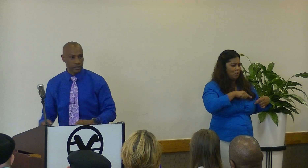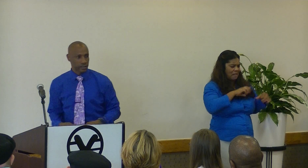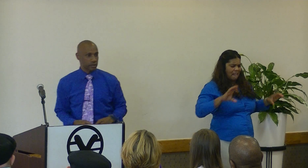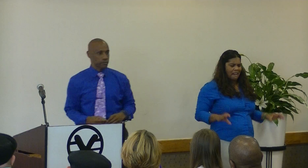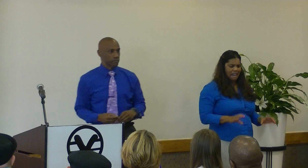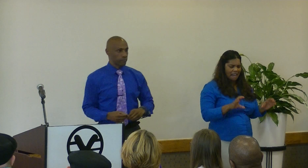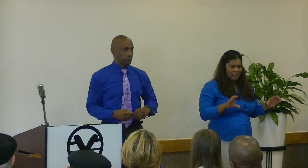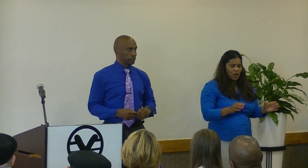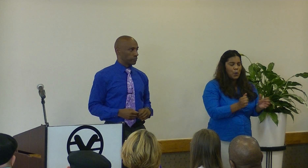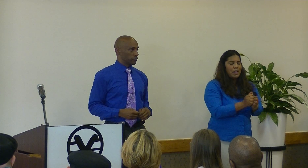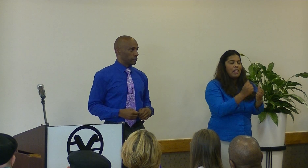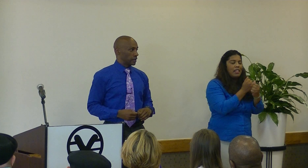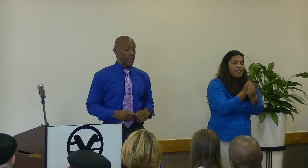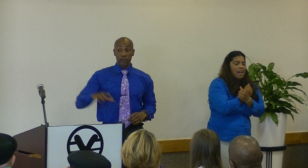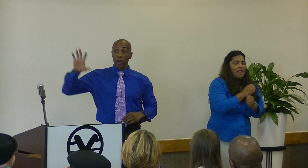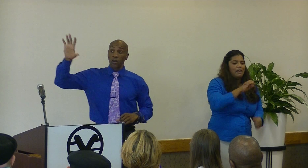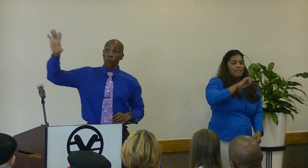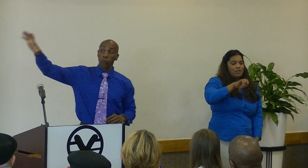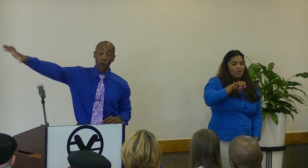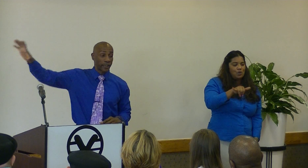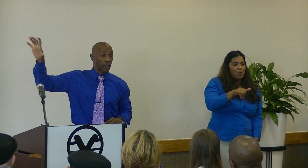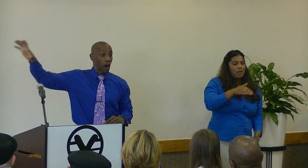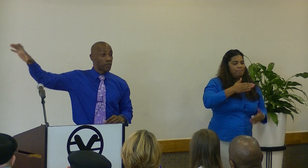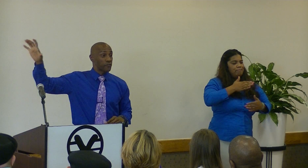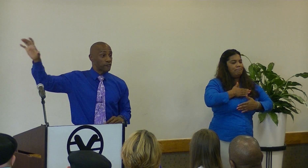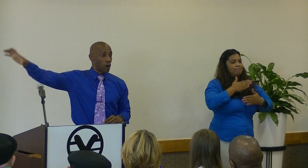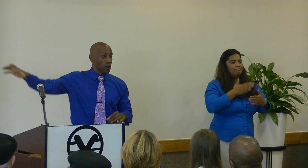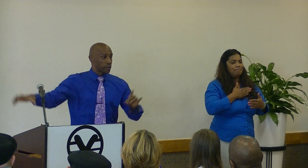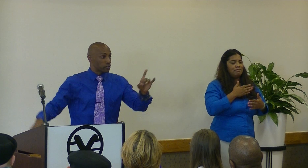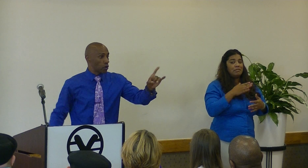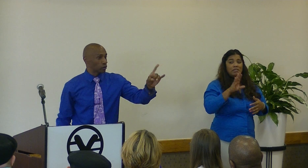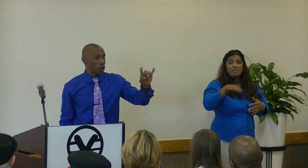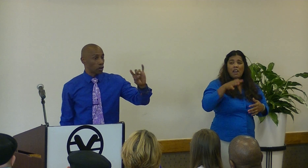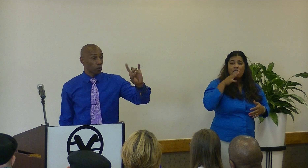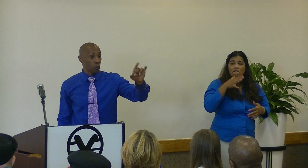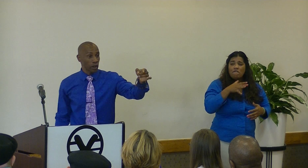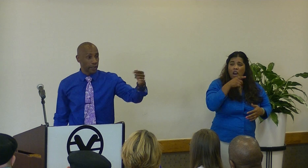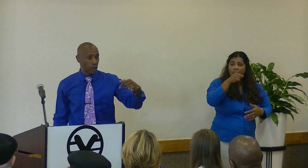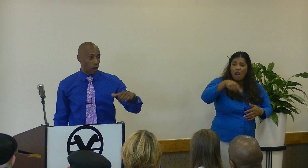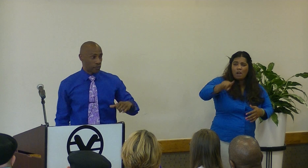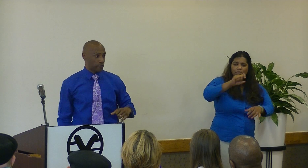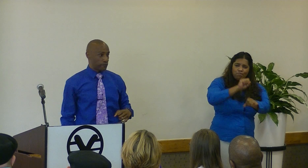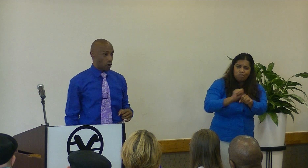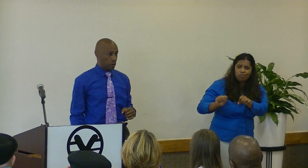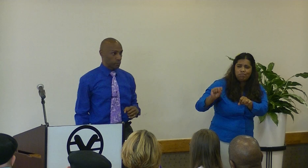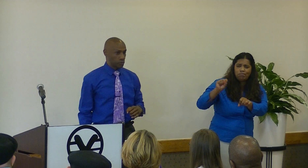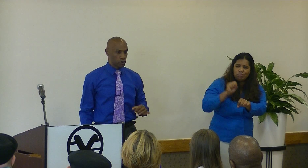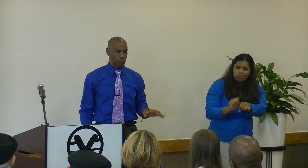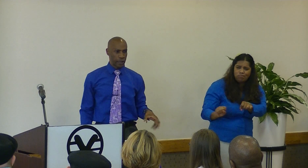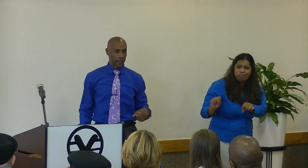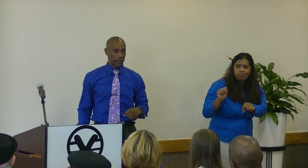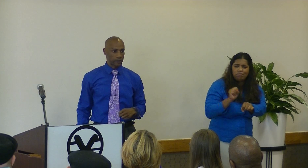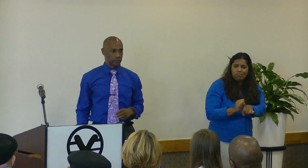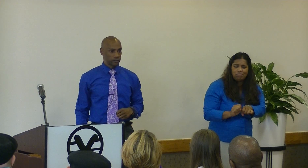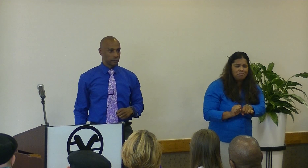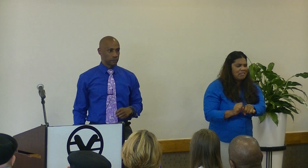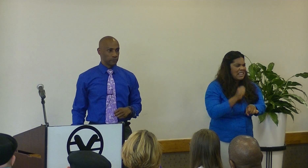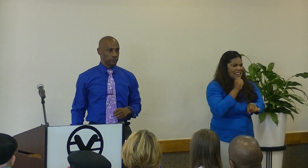and bliss. That working on the farm is no longer working on the farm to